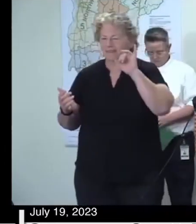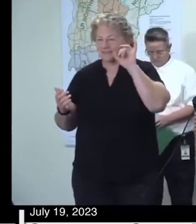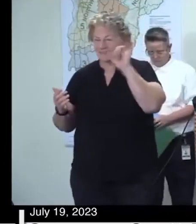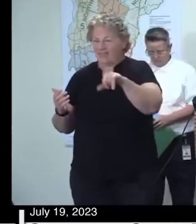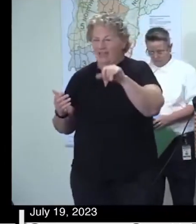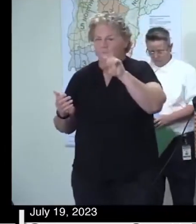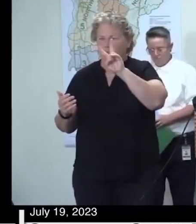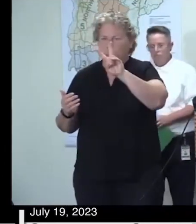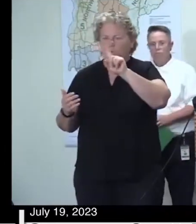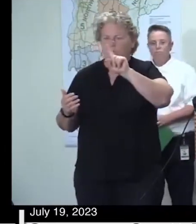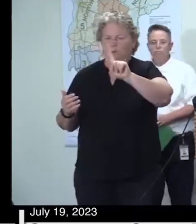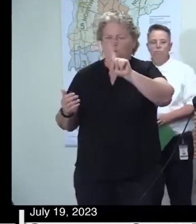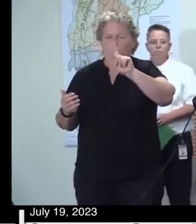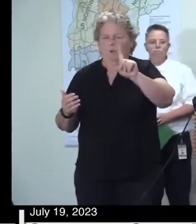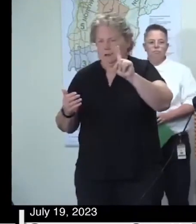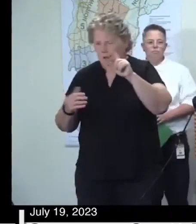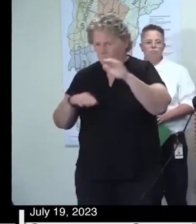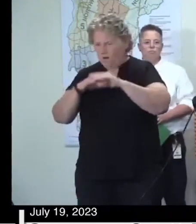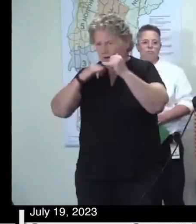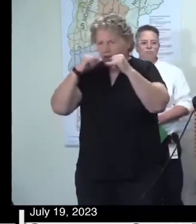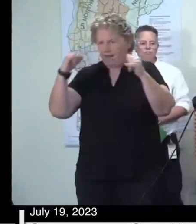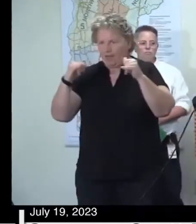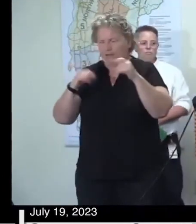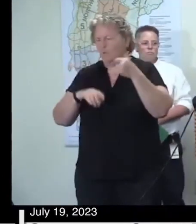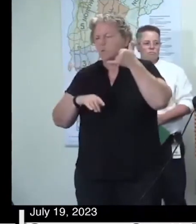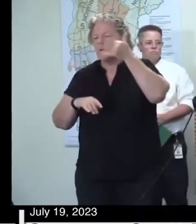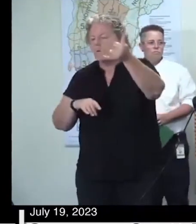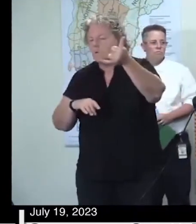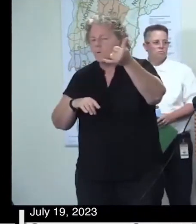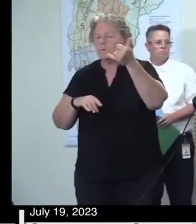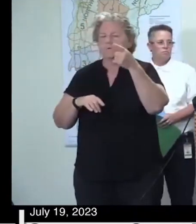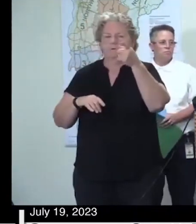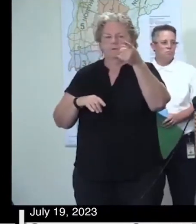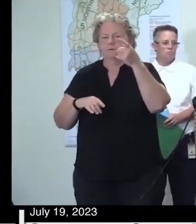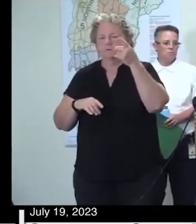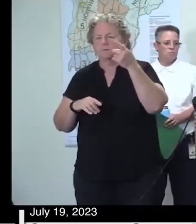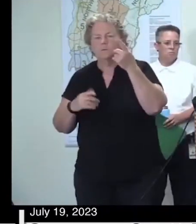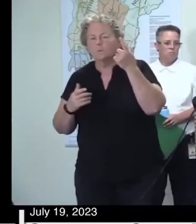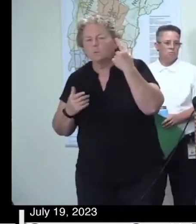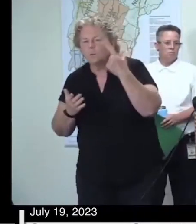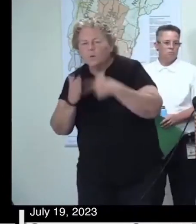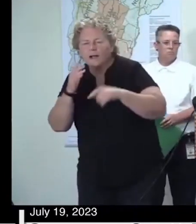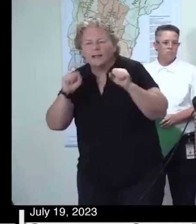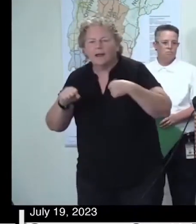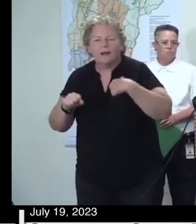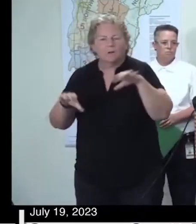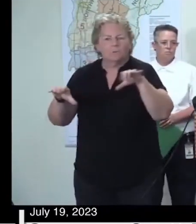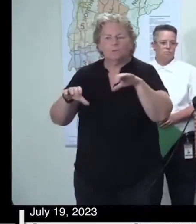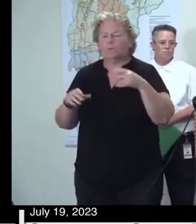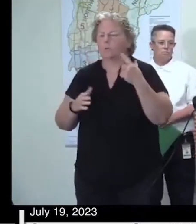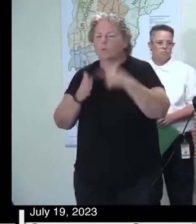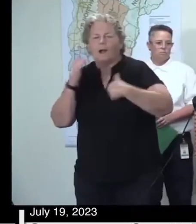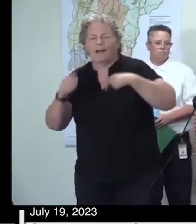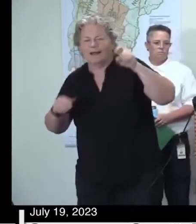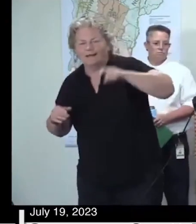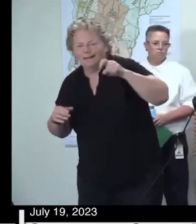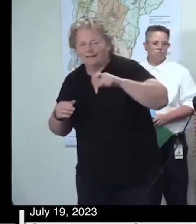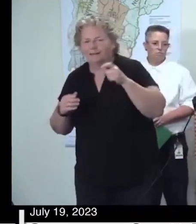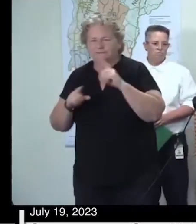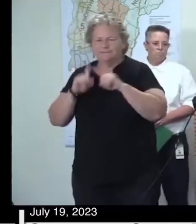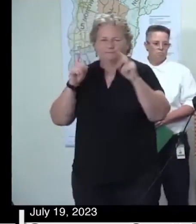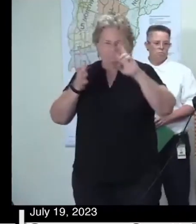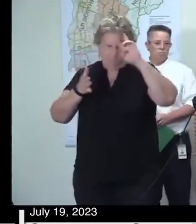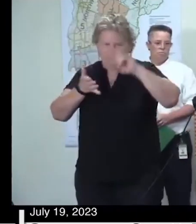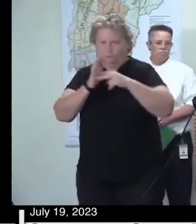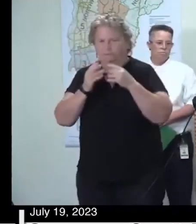may need. The results of those calls will be entered into crisiscleanup.org. We encourage